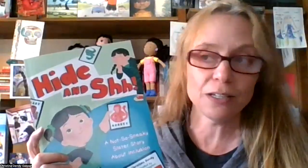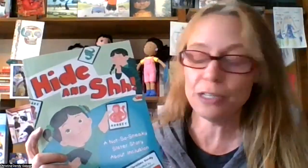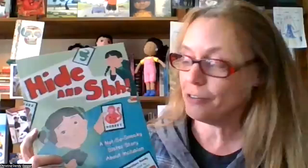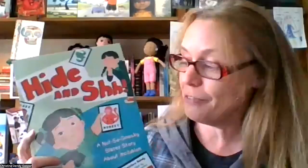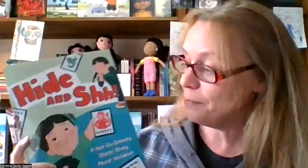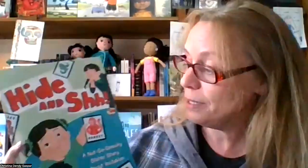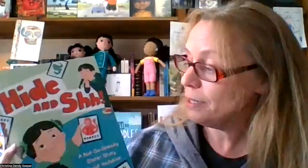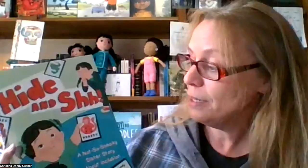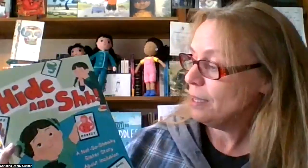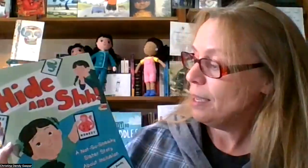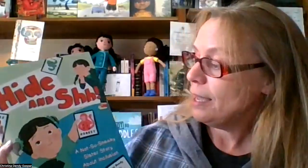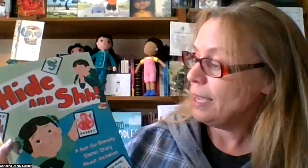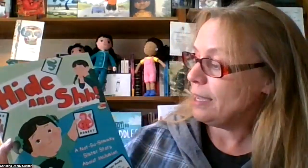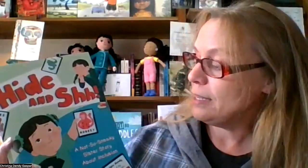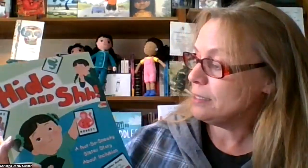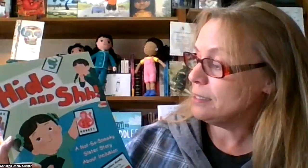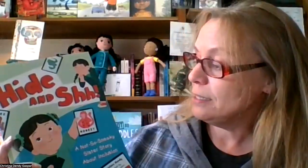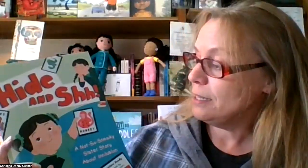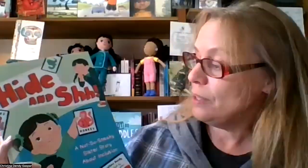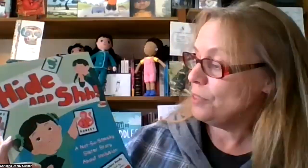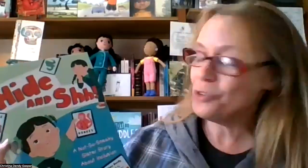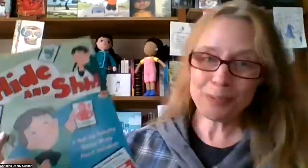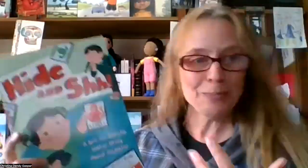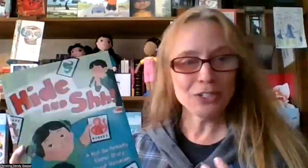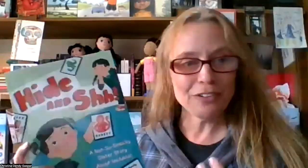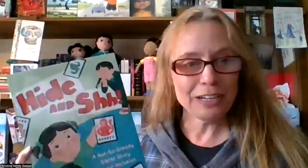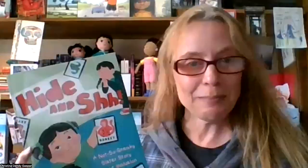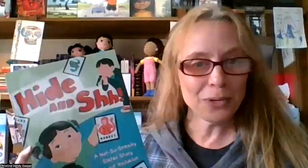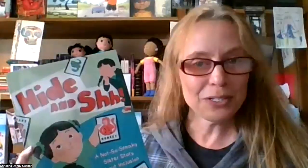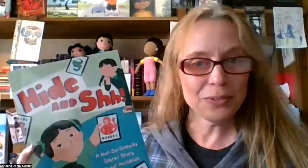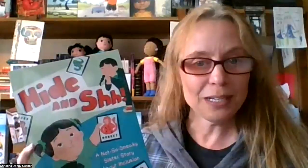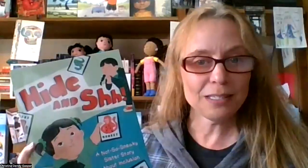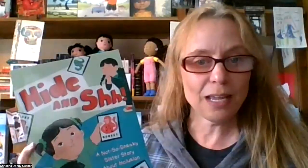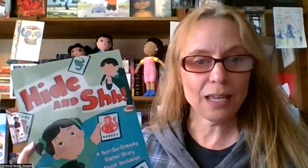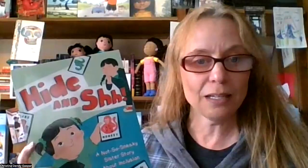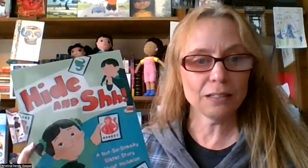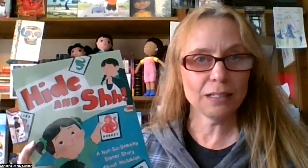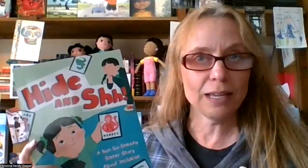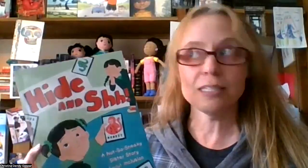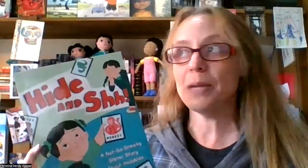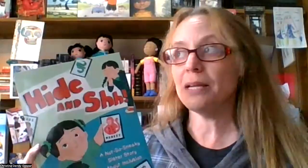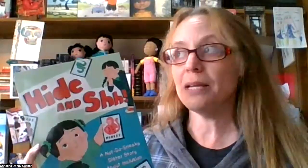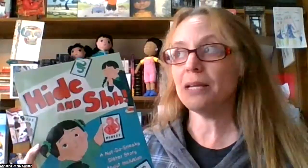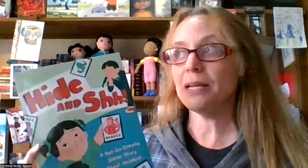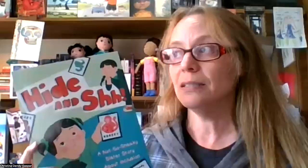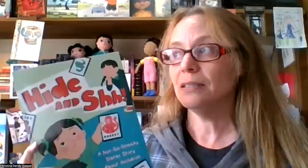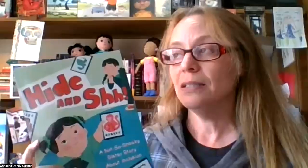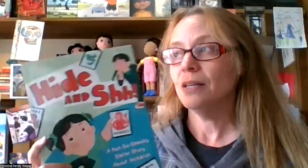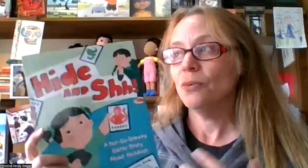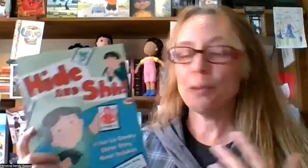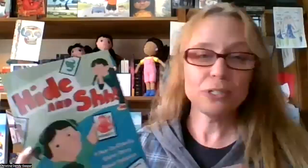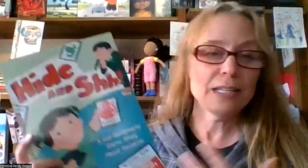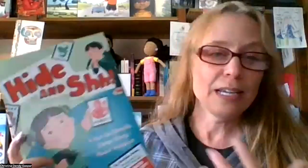difference also in our family. And those people are very important to us, and